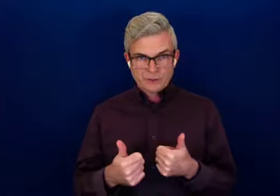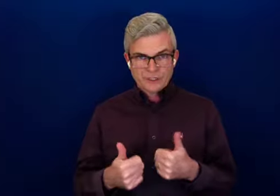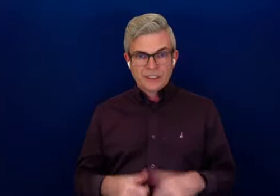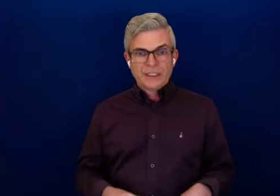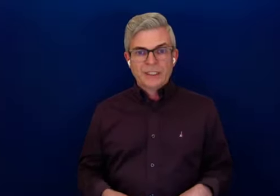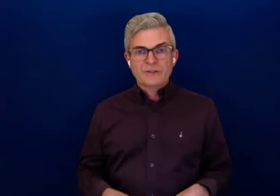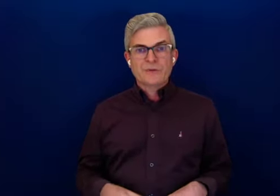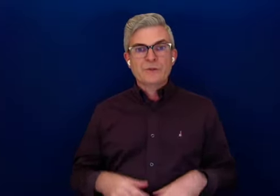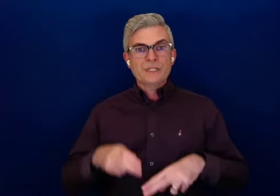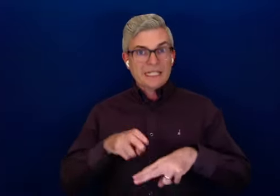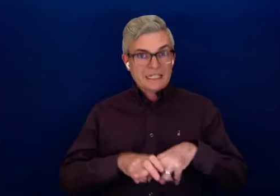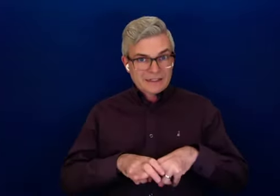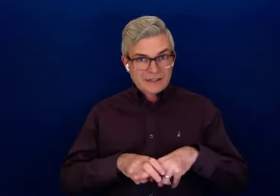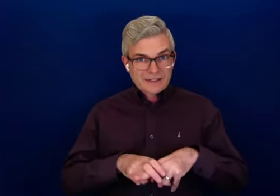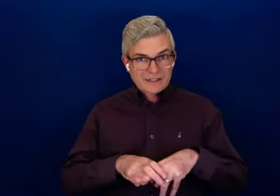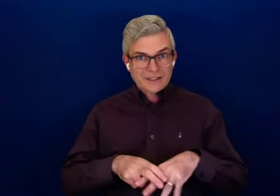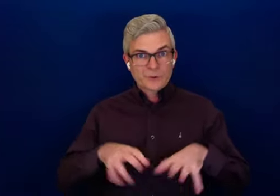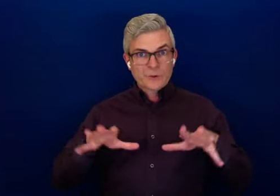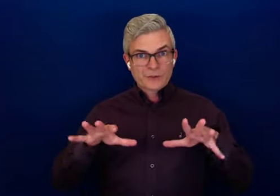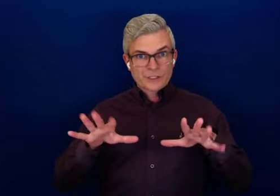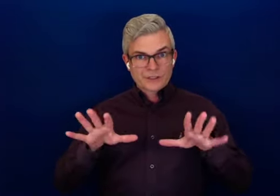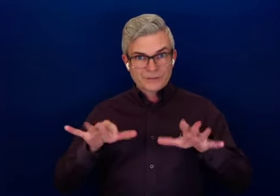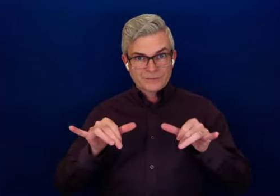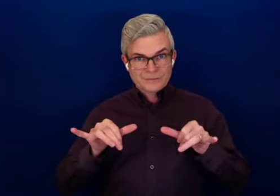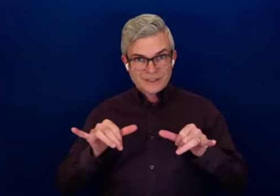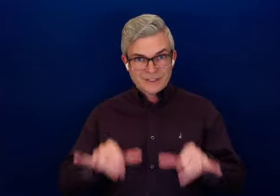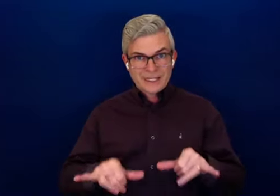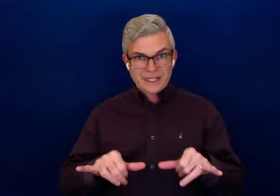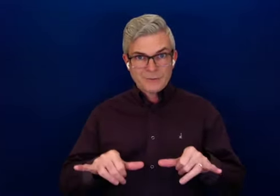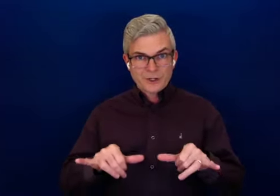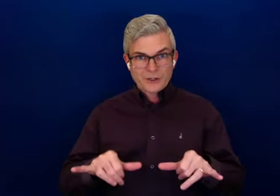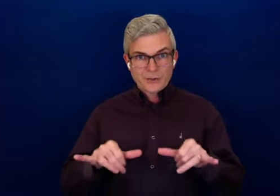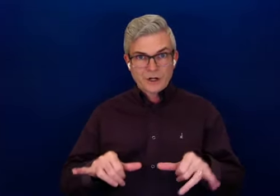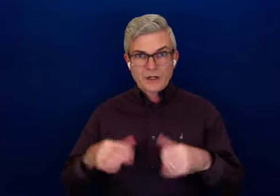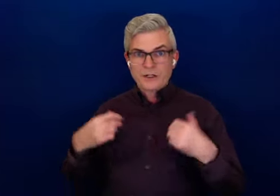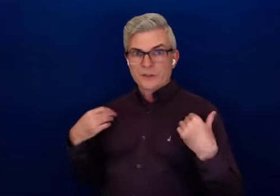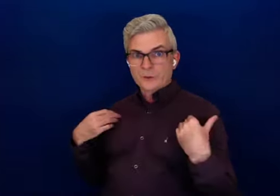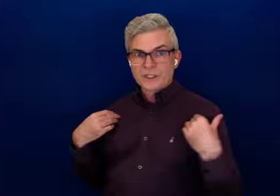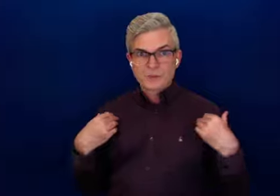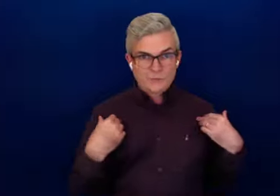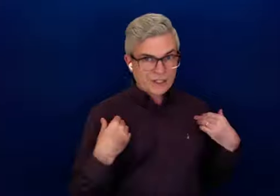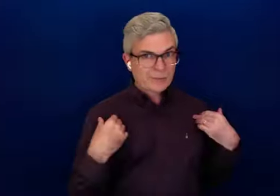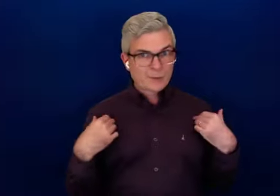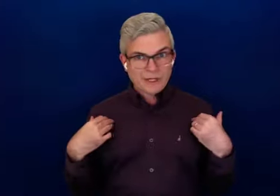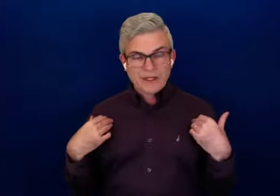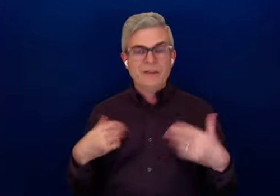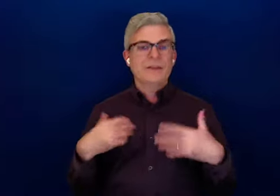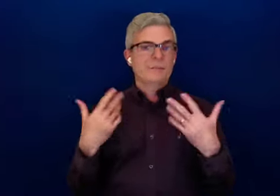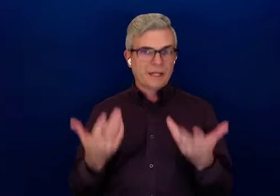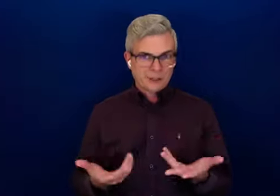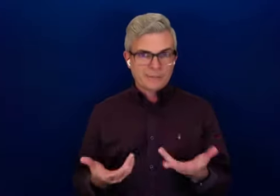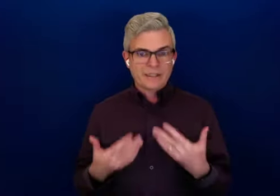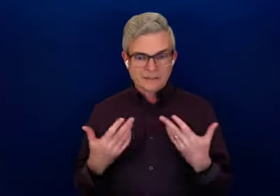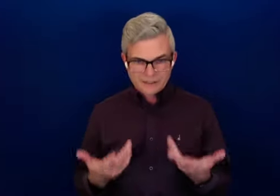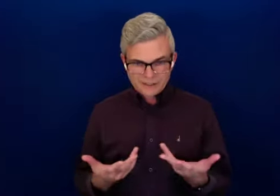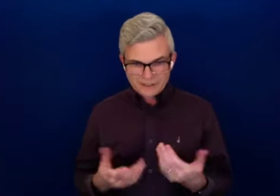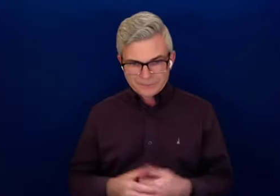you. If you need to sit in order to stay where you are and only move the upper body, then by all means sit.